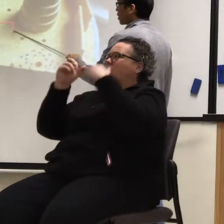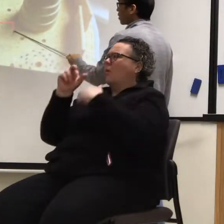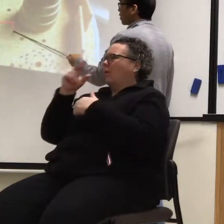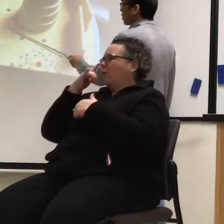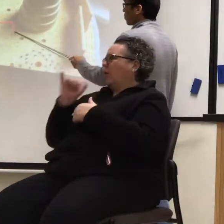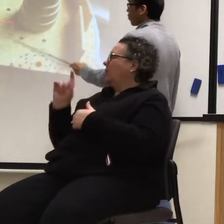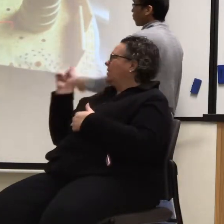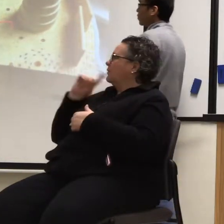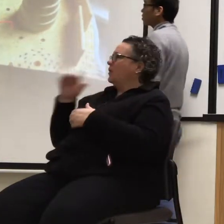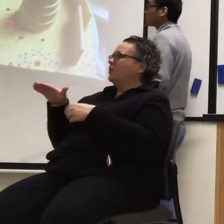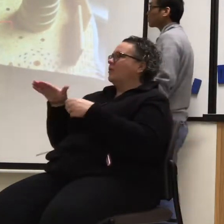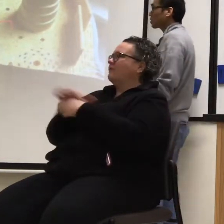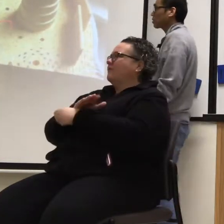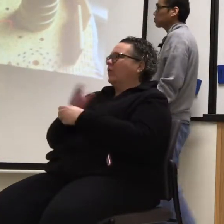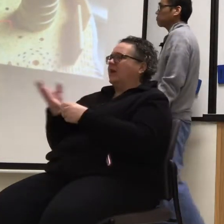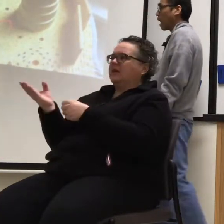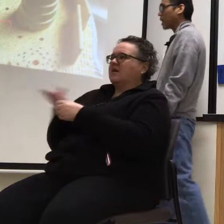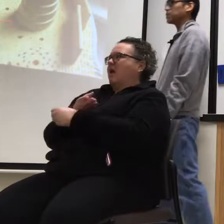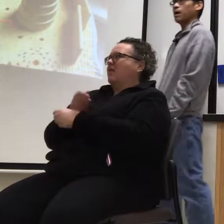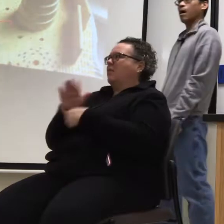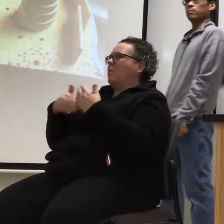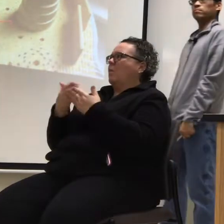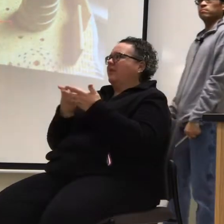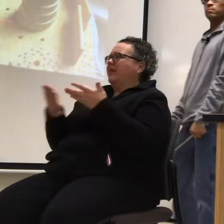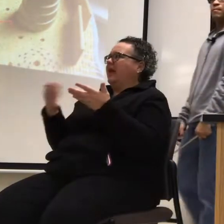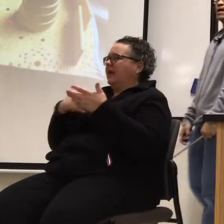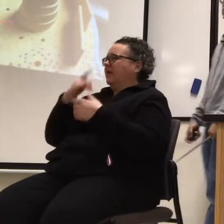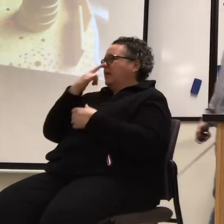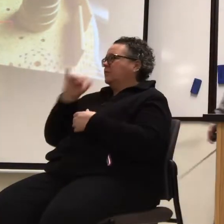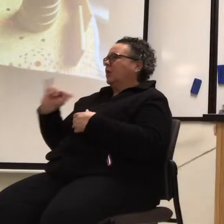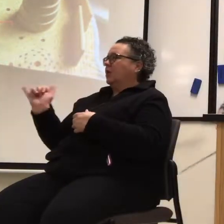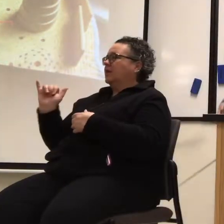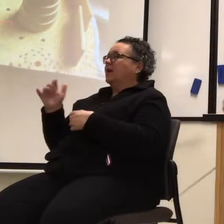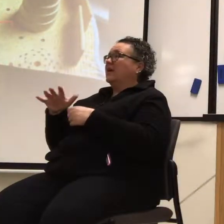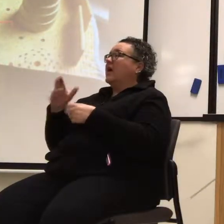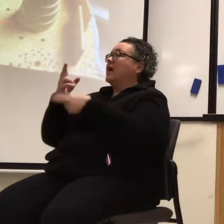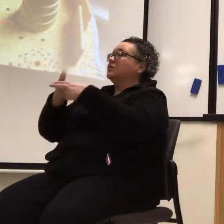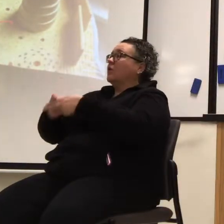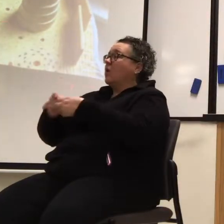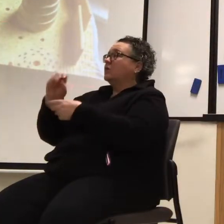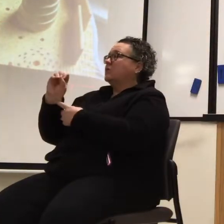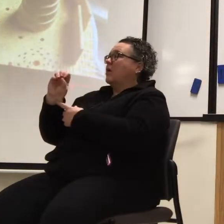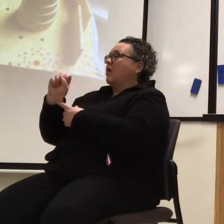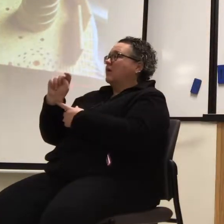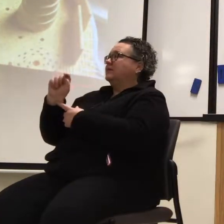thing. Both of those are just osteon. That's the name of the structure.